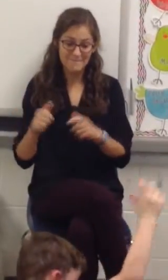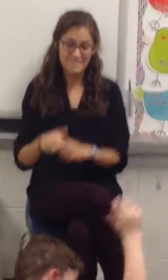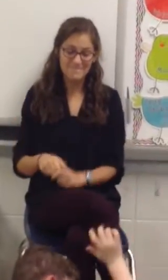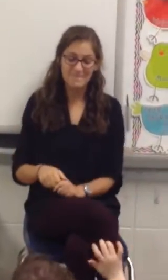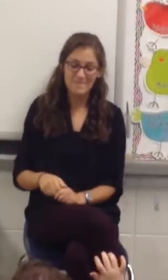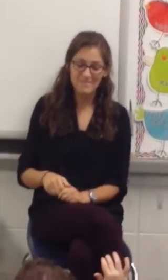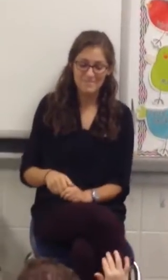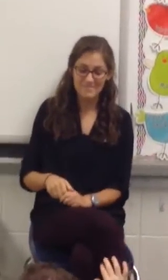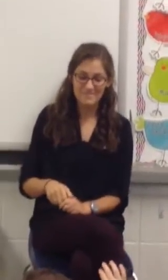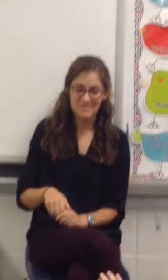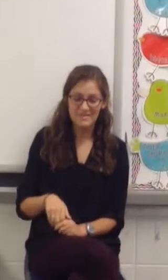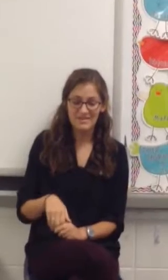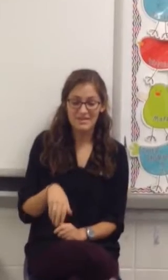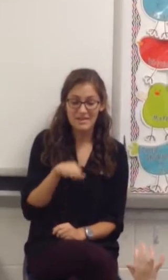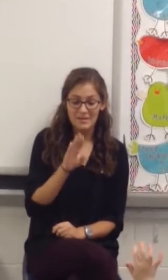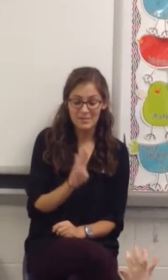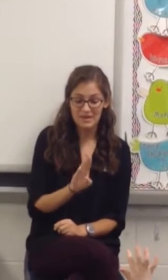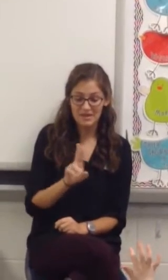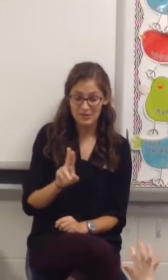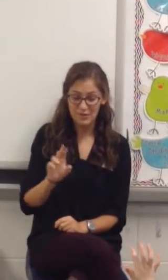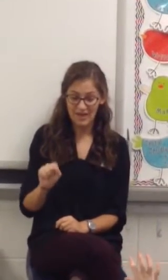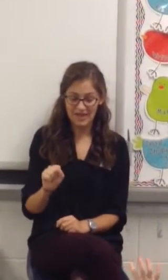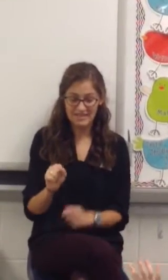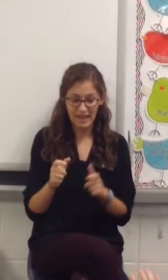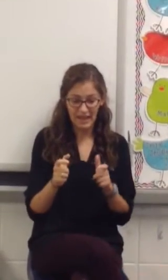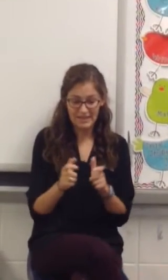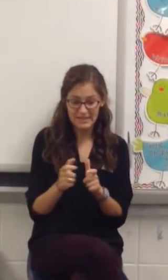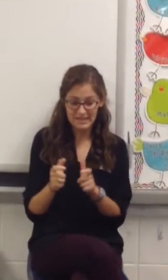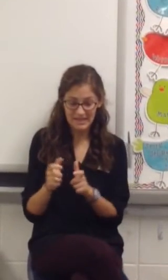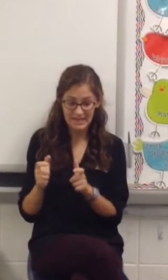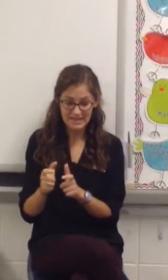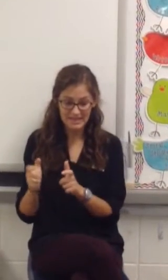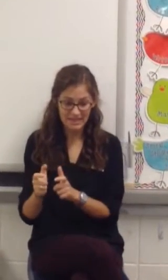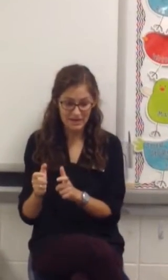bus should be B-U-S, but it should be all little letters.